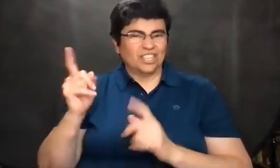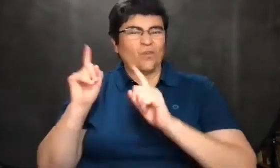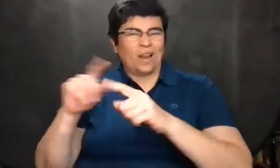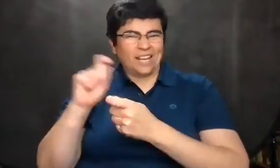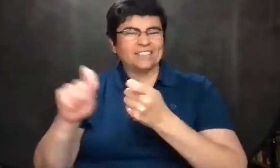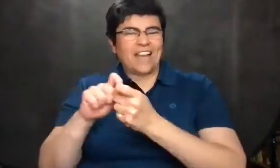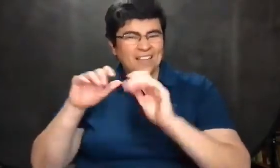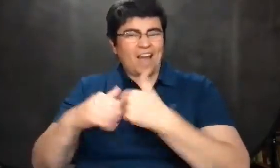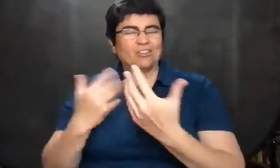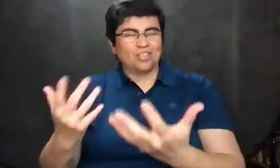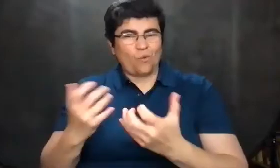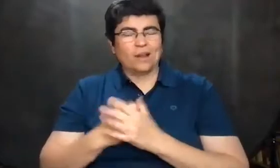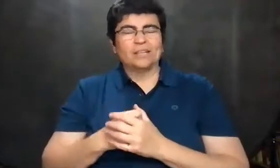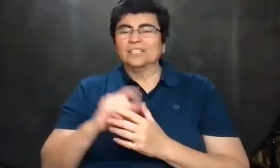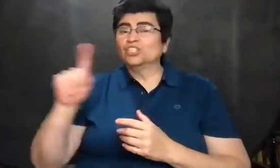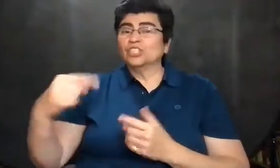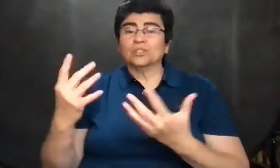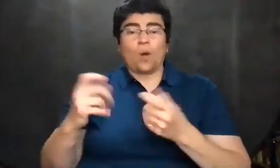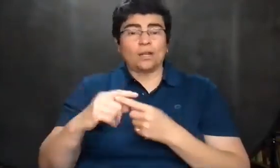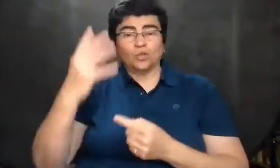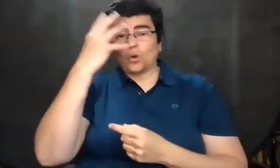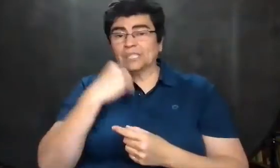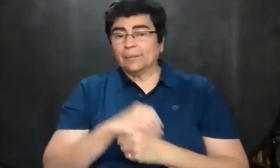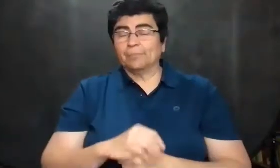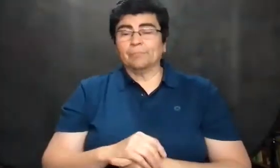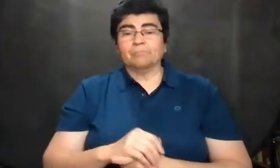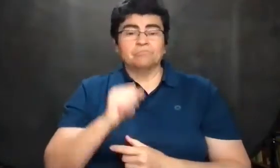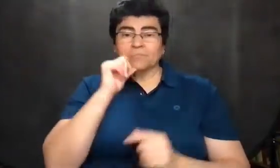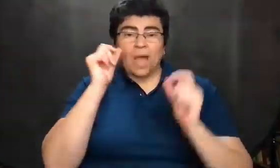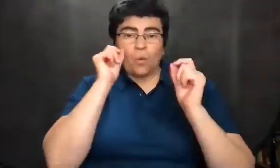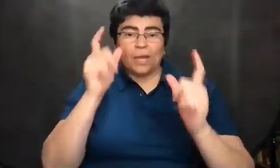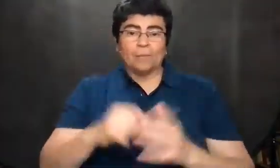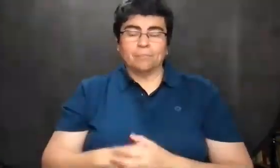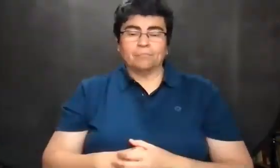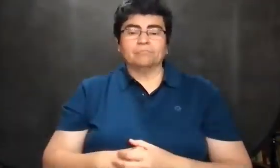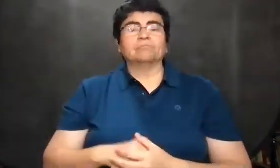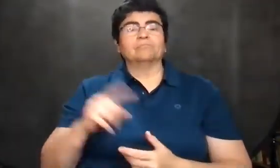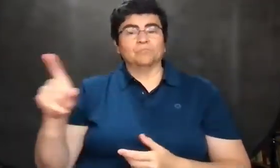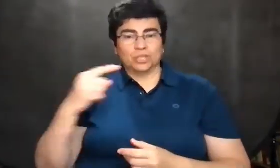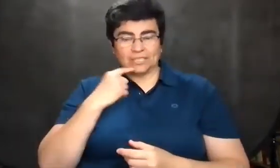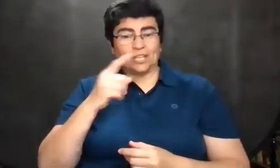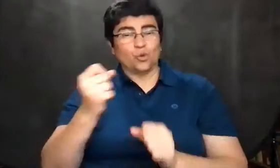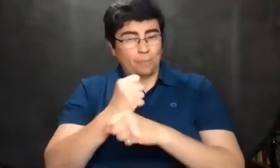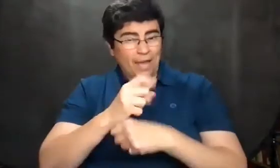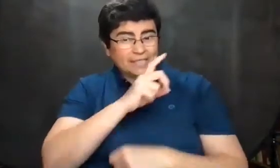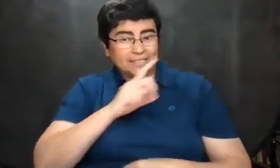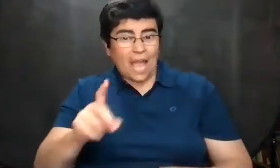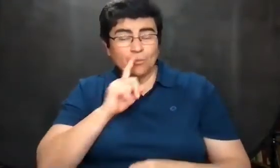to. She just wanted to go to sleep and not wake up. And she said, and you make damn sure when I leave here that I go